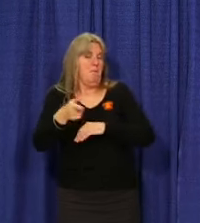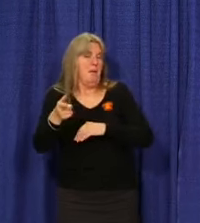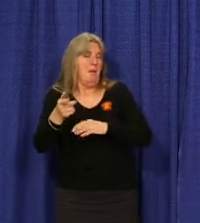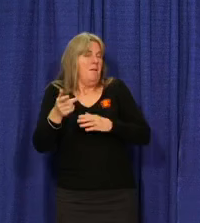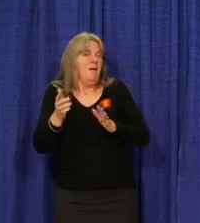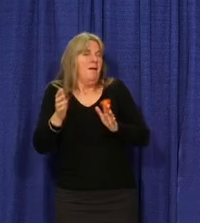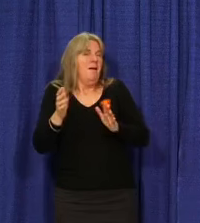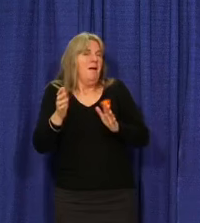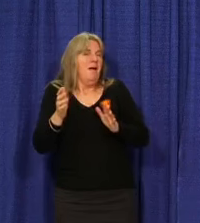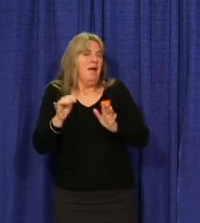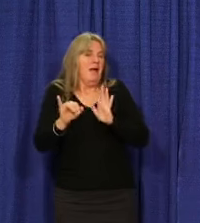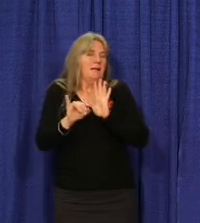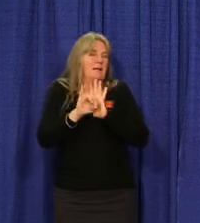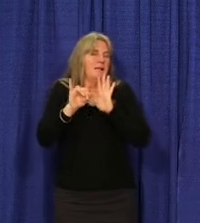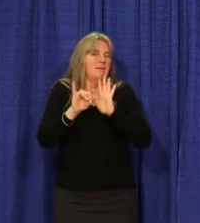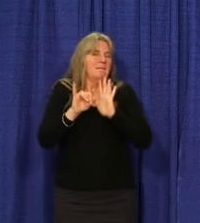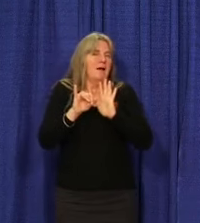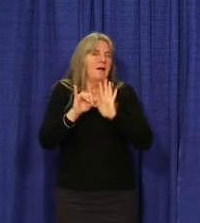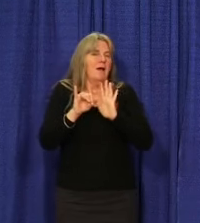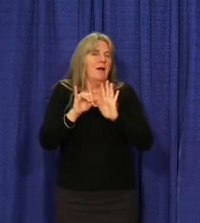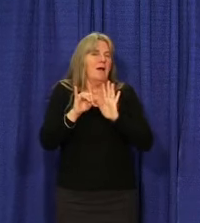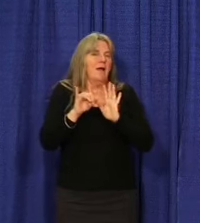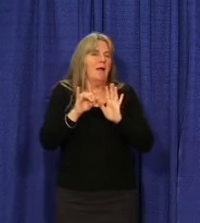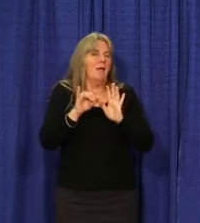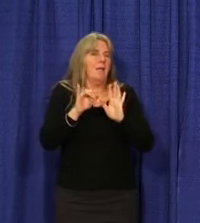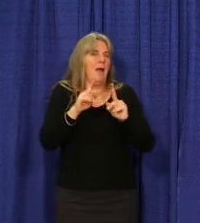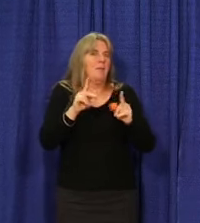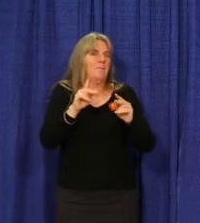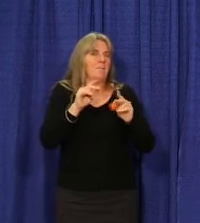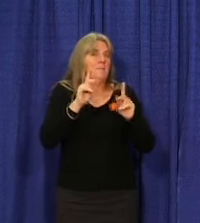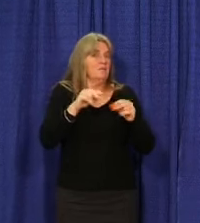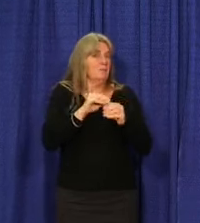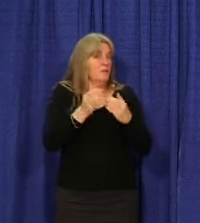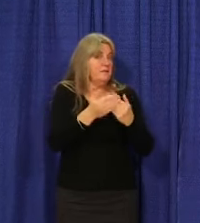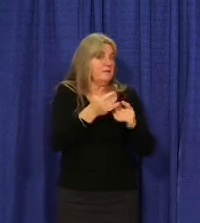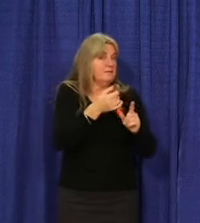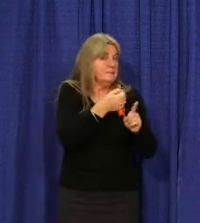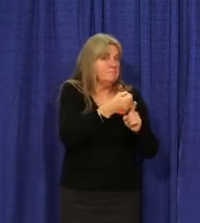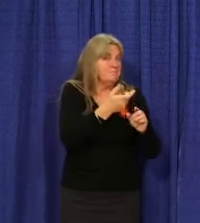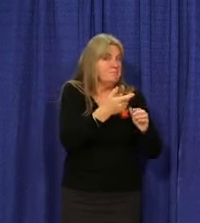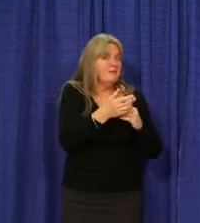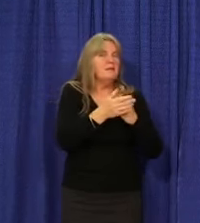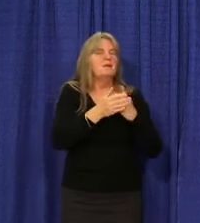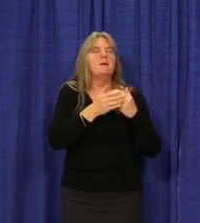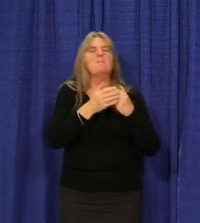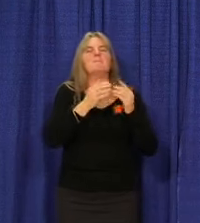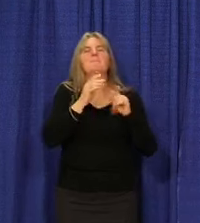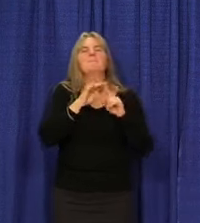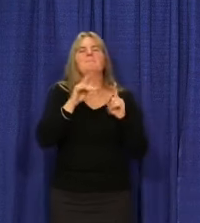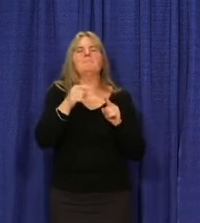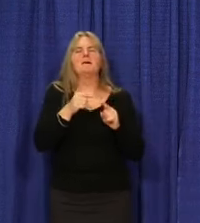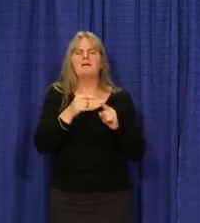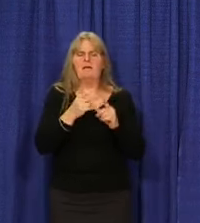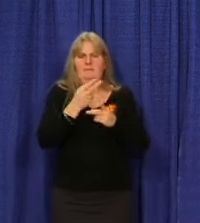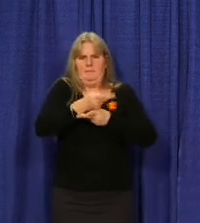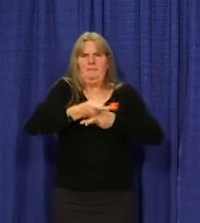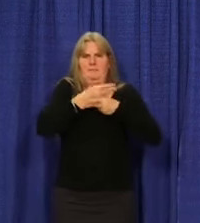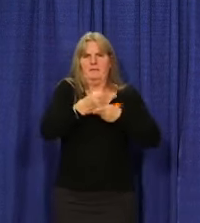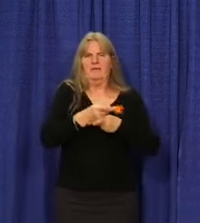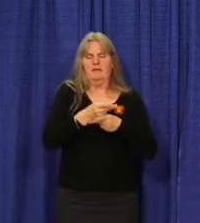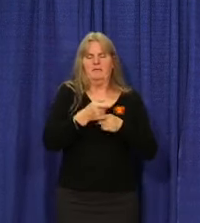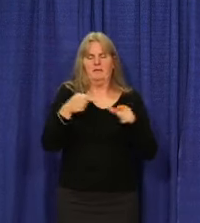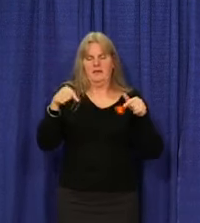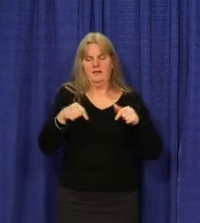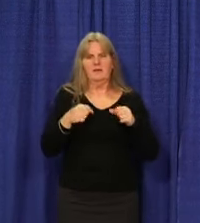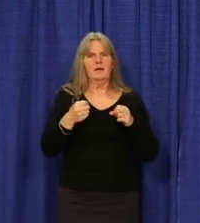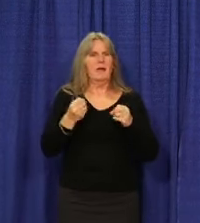for identifying individuals. We have to be so, I think, extra careful in a small jurisdiction about what we say and what we don't